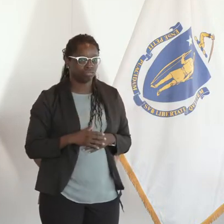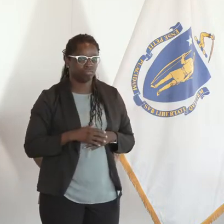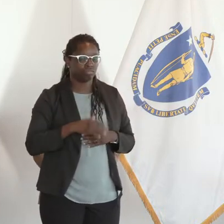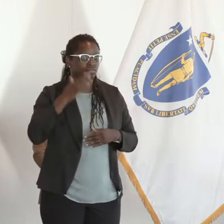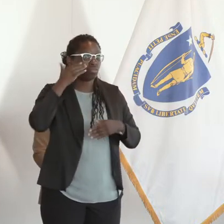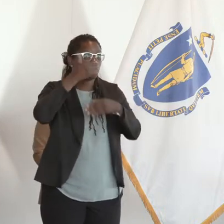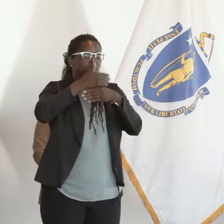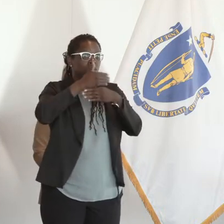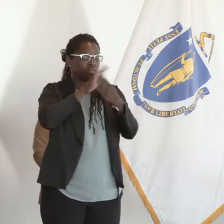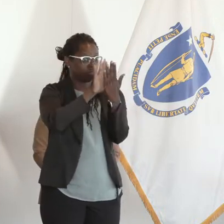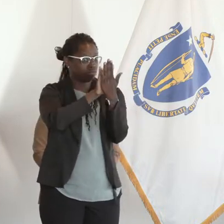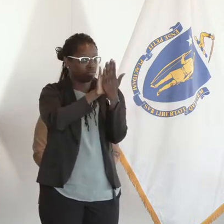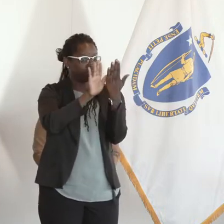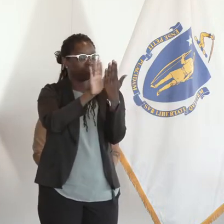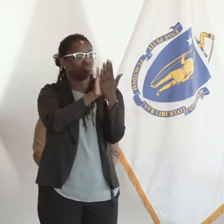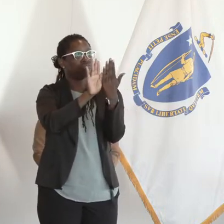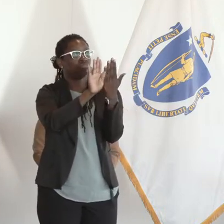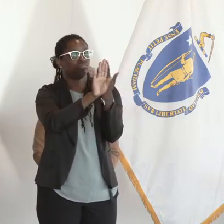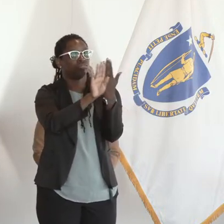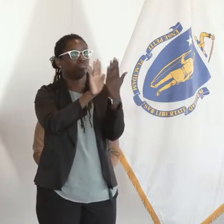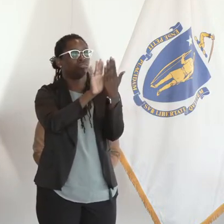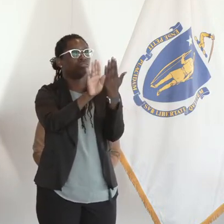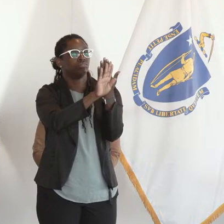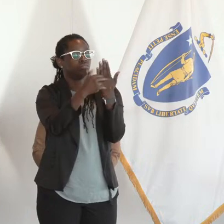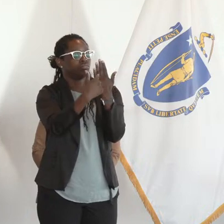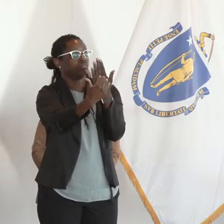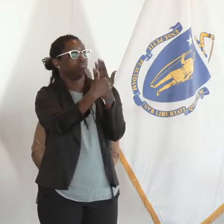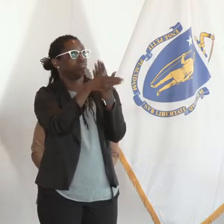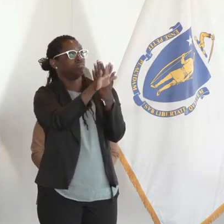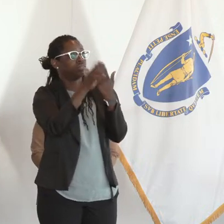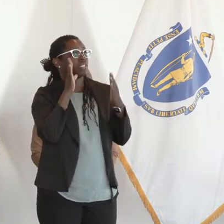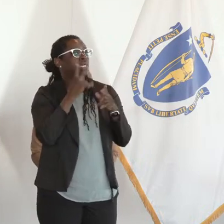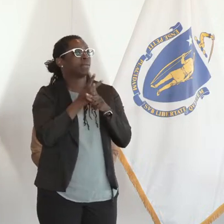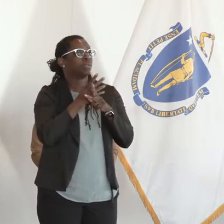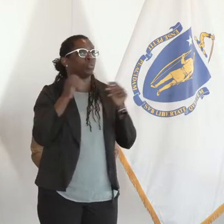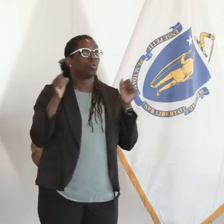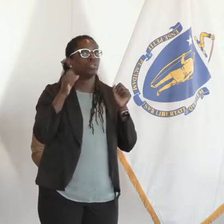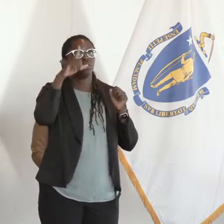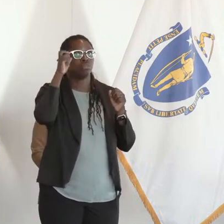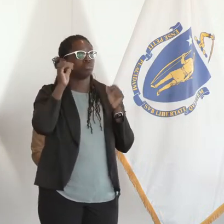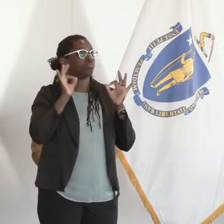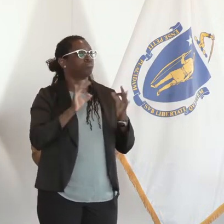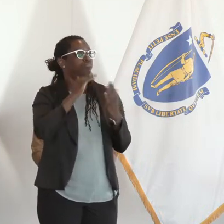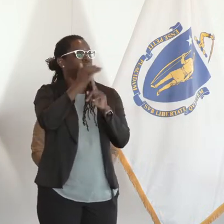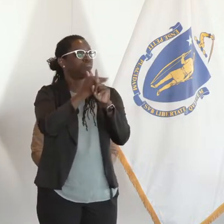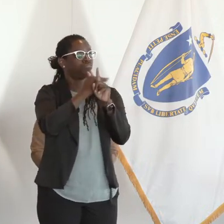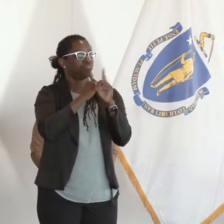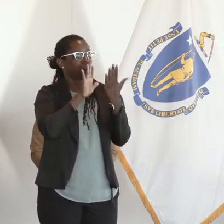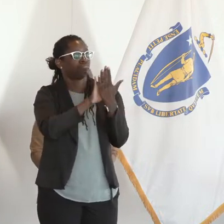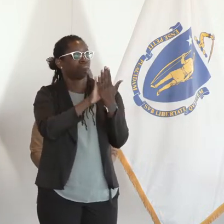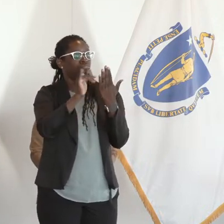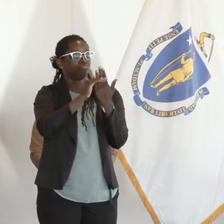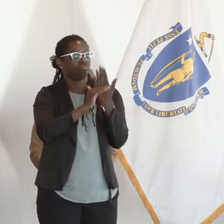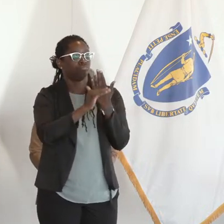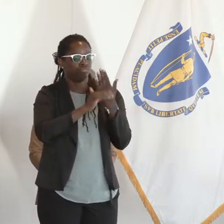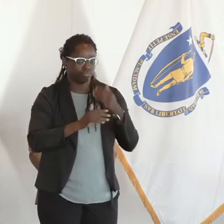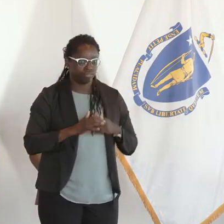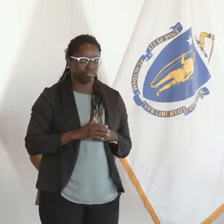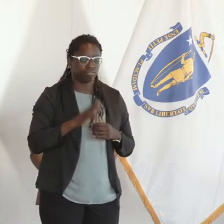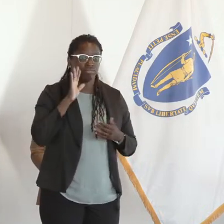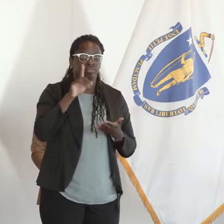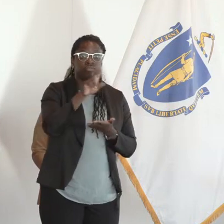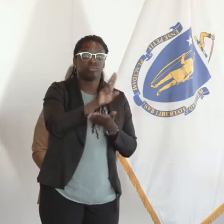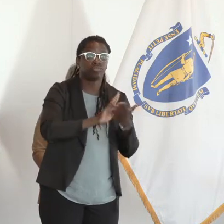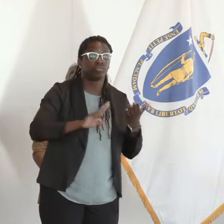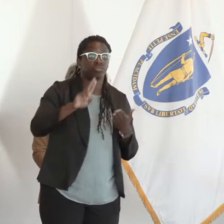are matched by solar on campus. The rest, and for that matter, the entire university's electricity consumption will be matched with